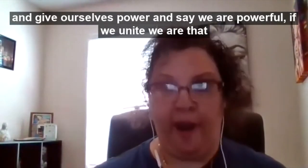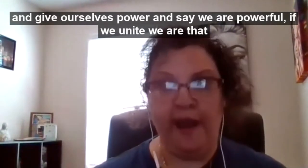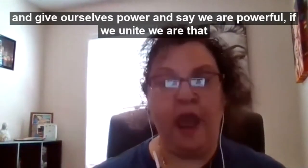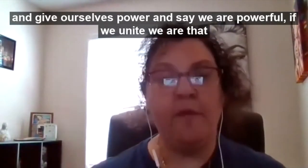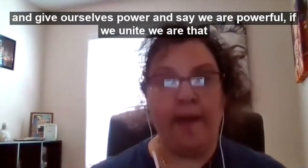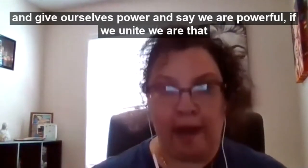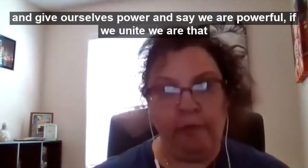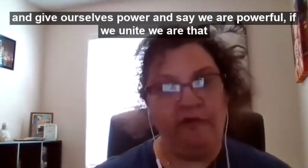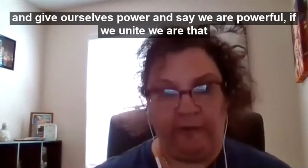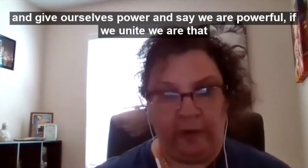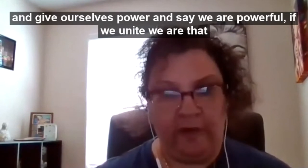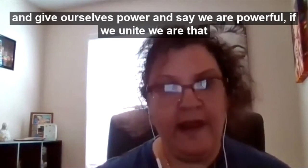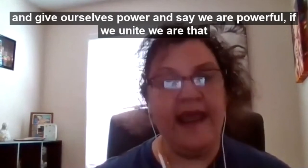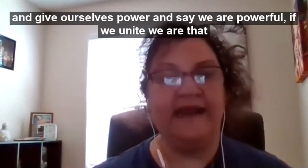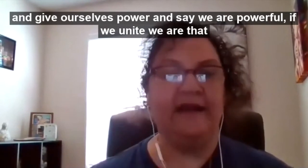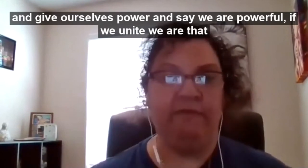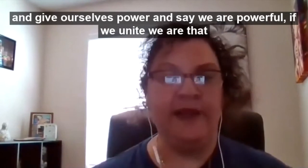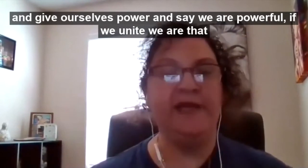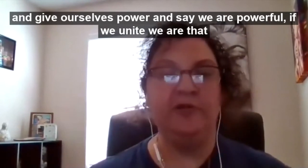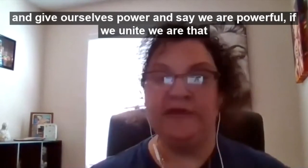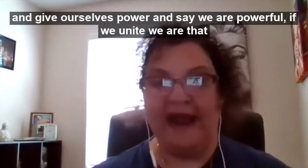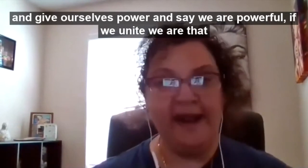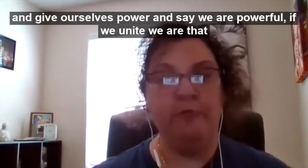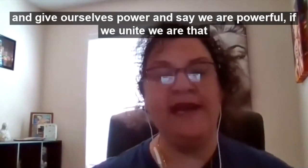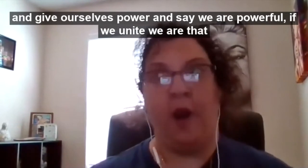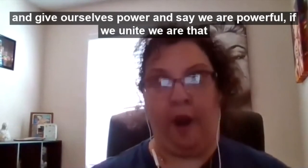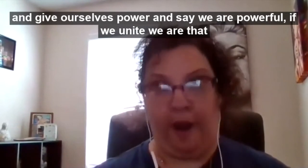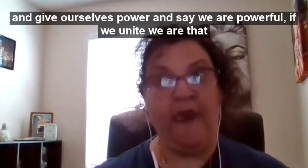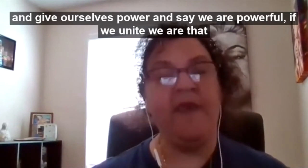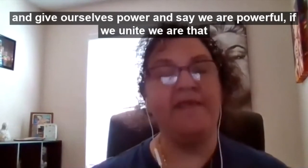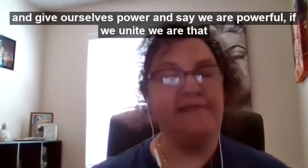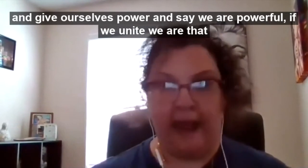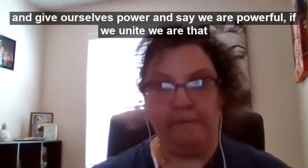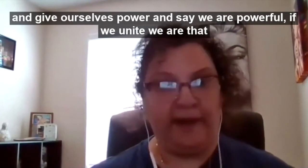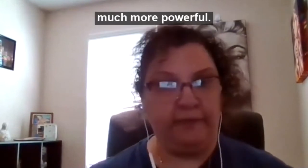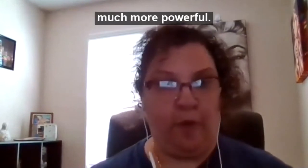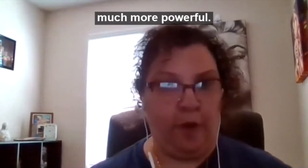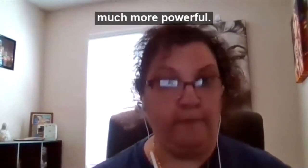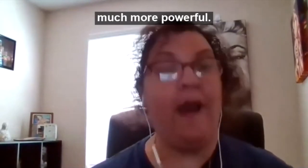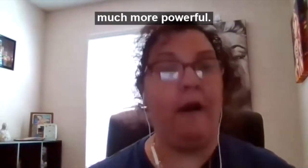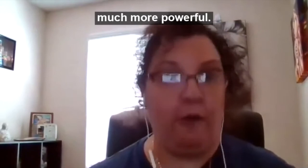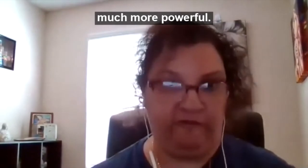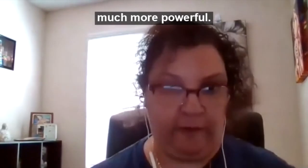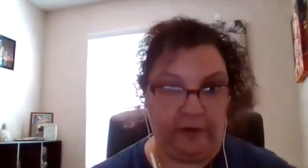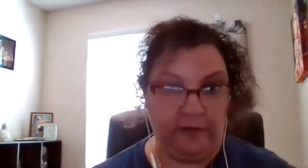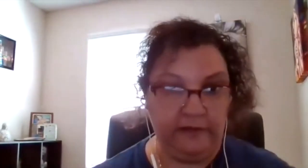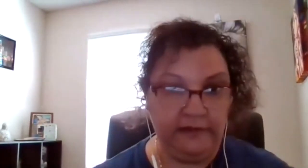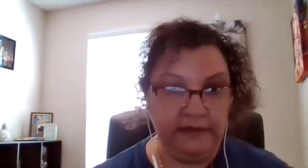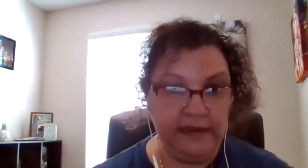are powerful. And if we unite, we are that much more powerful.